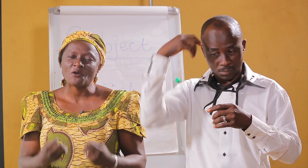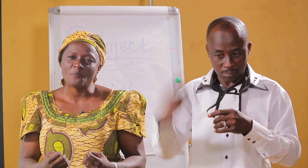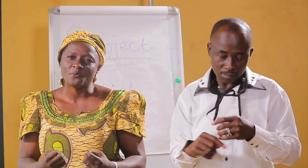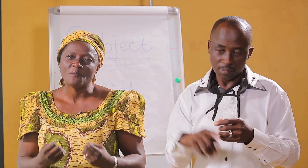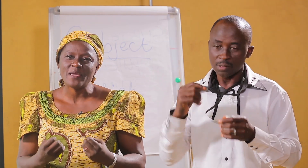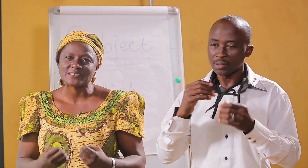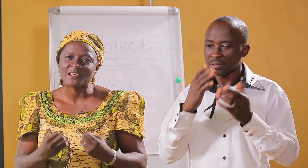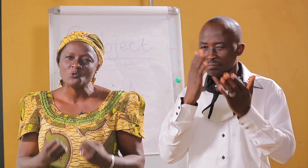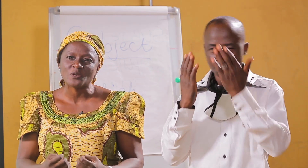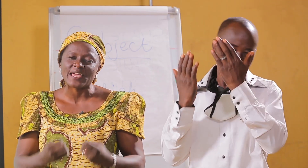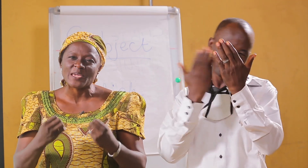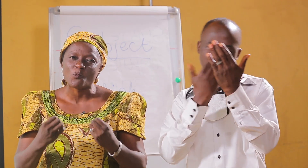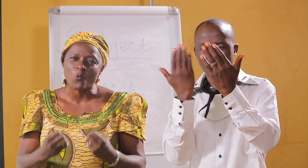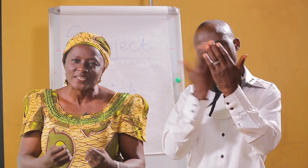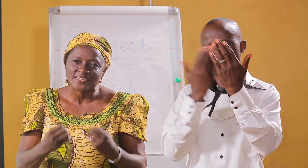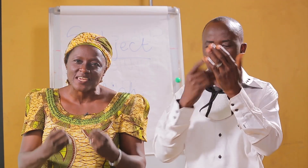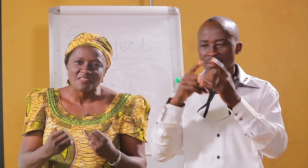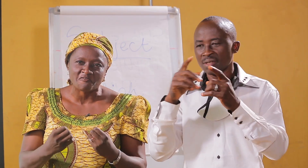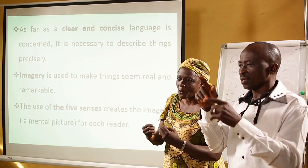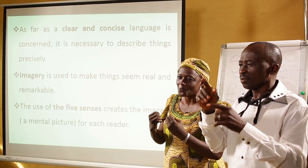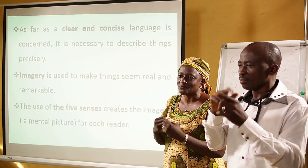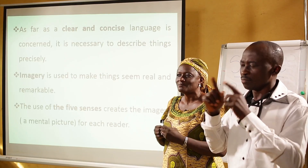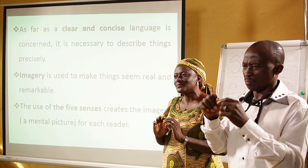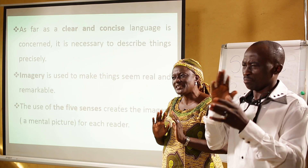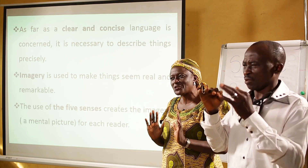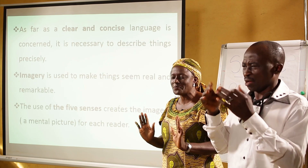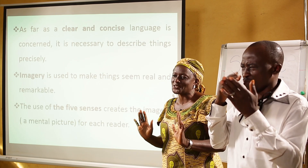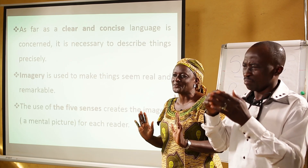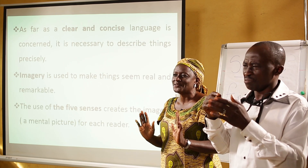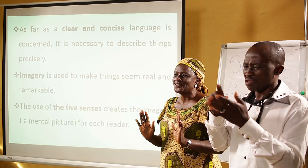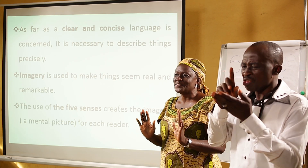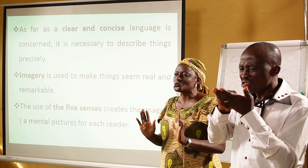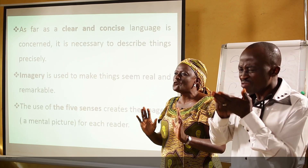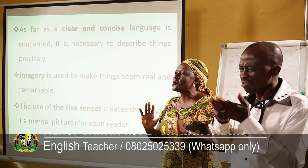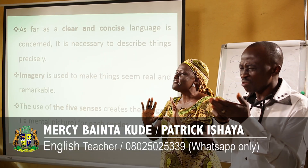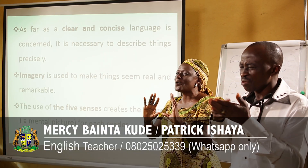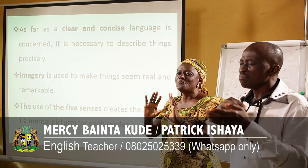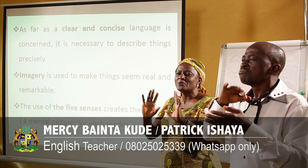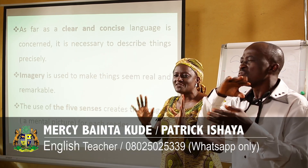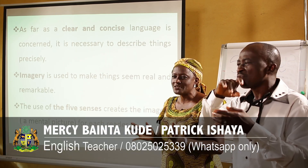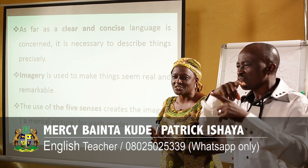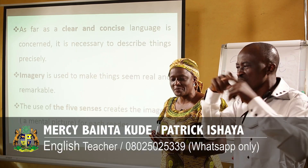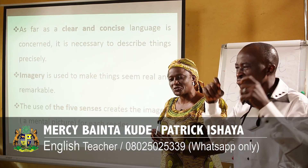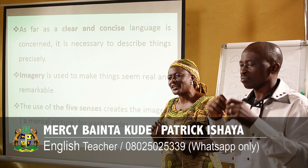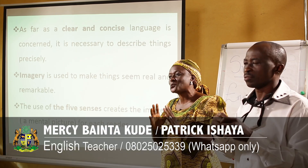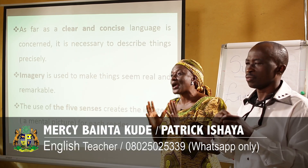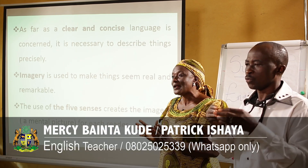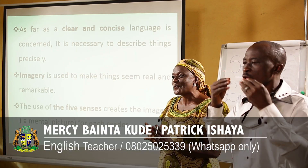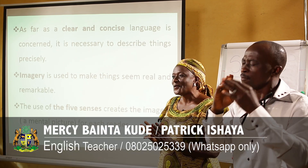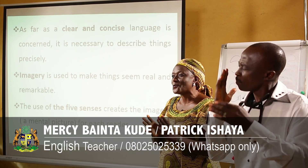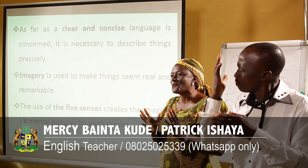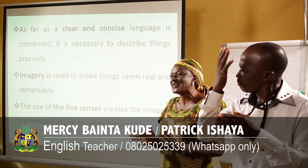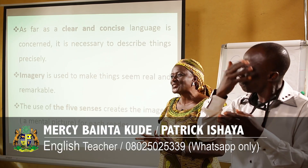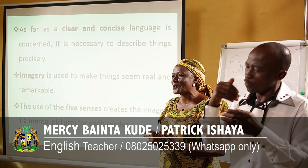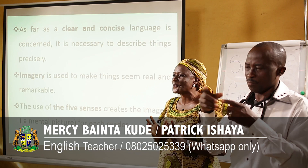the makeup makes her look like a wet guinea fowl. Description. So you give a beautiful description that will